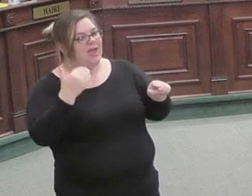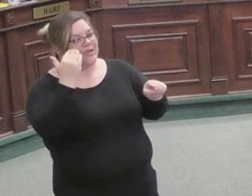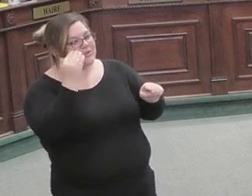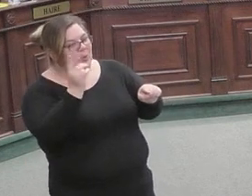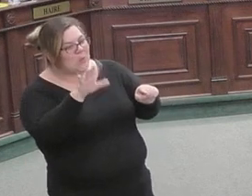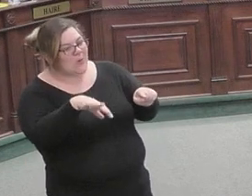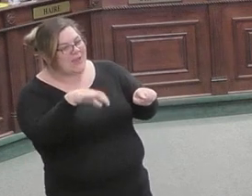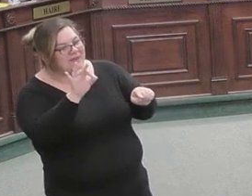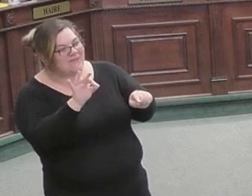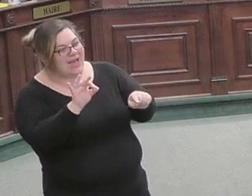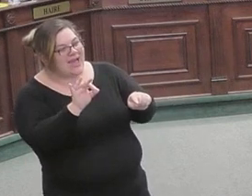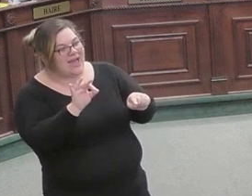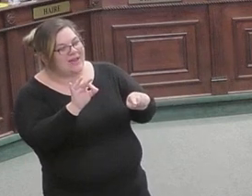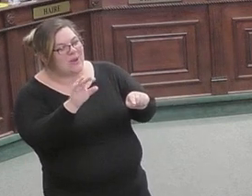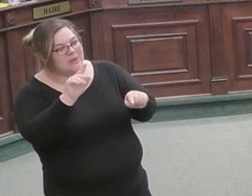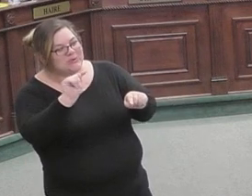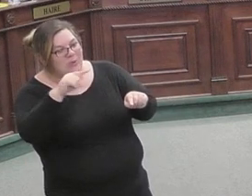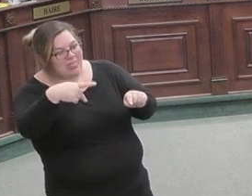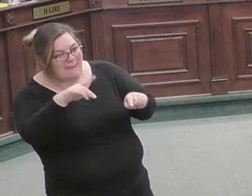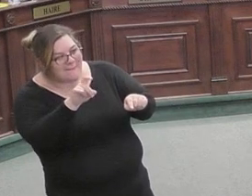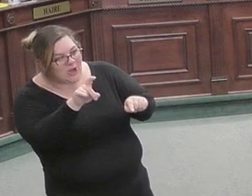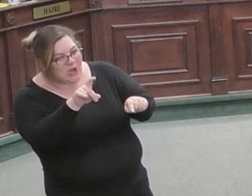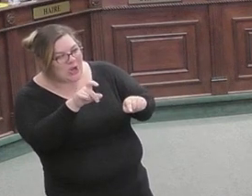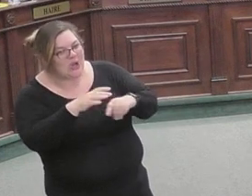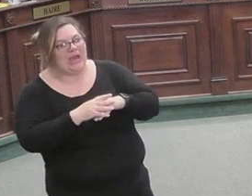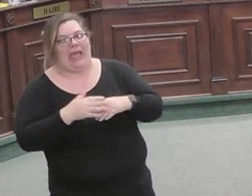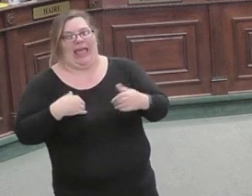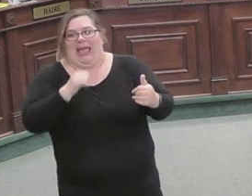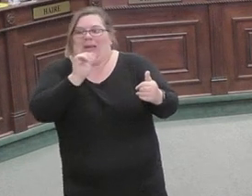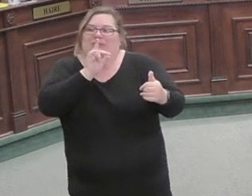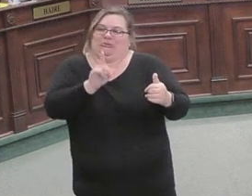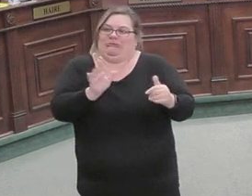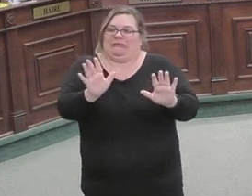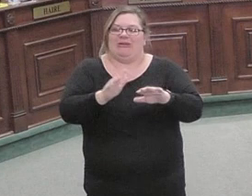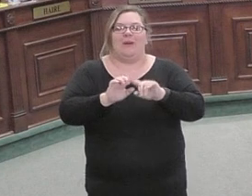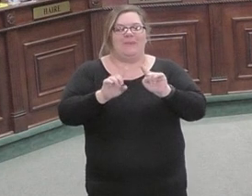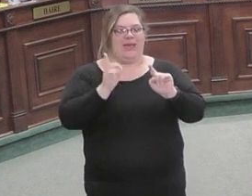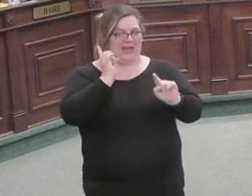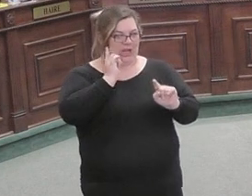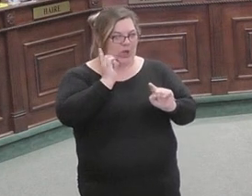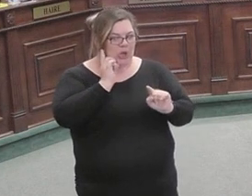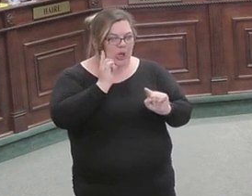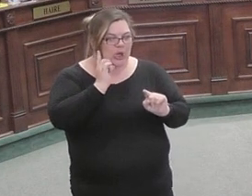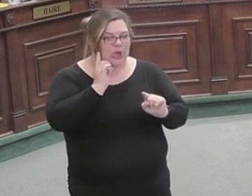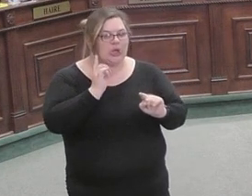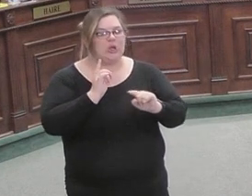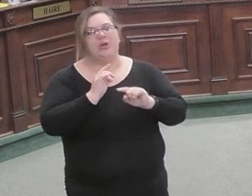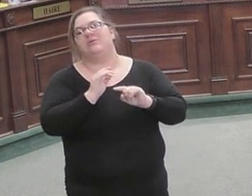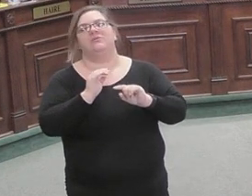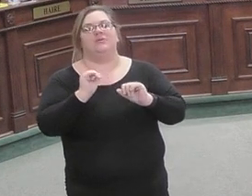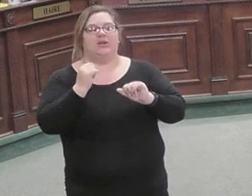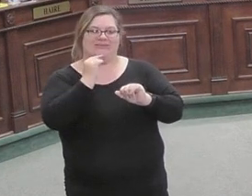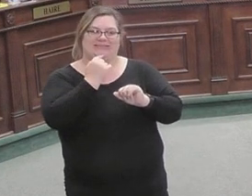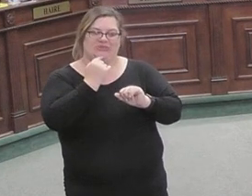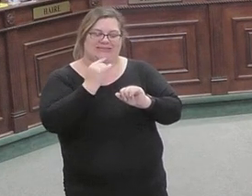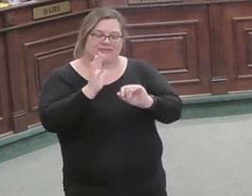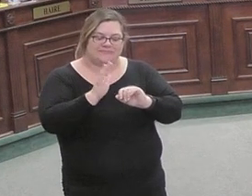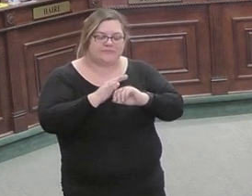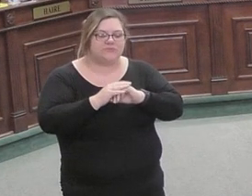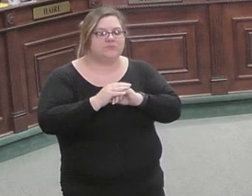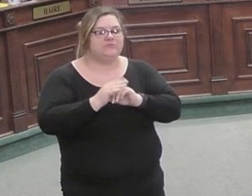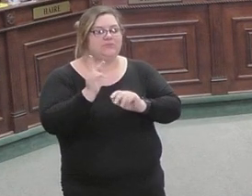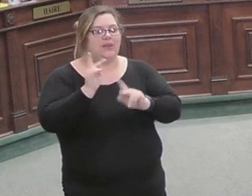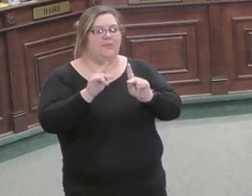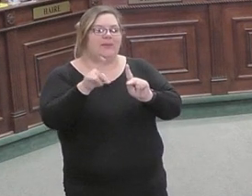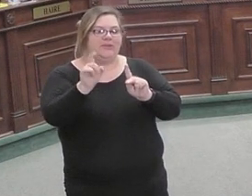If I had to answer to that, I'm not sure, but I did hear in all seriousness that